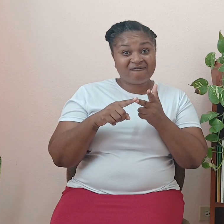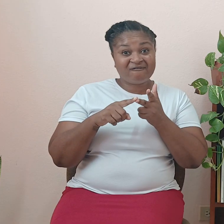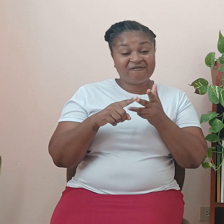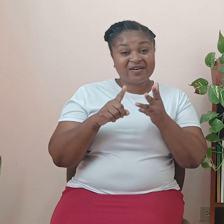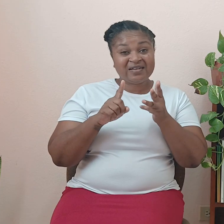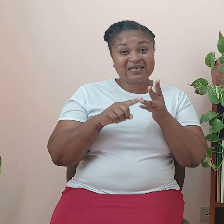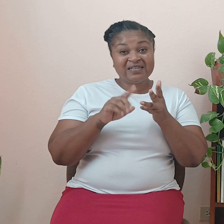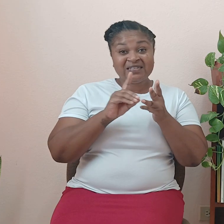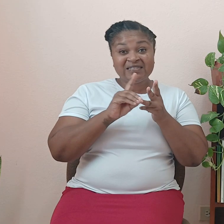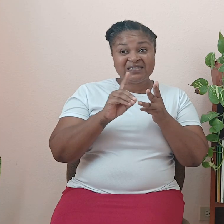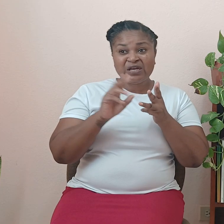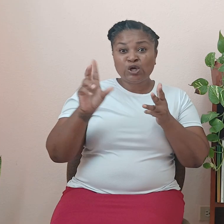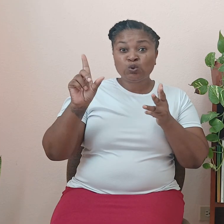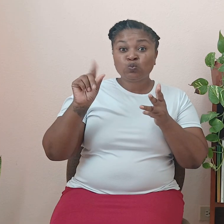D. 20.